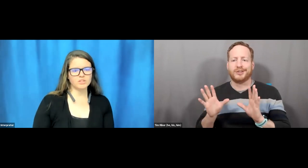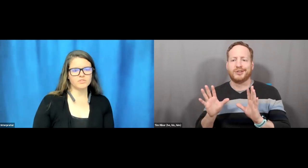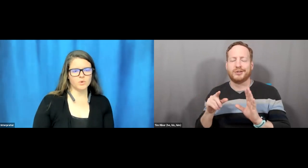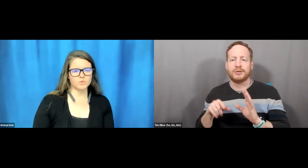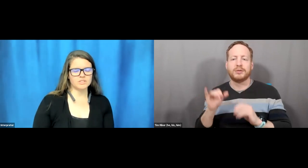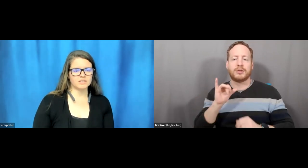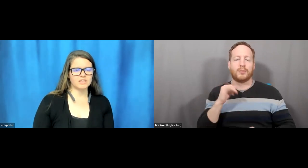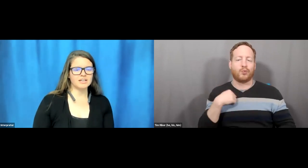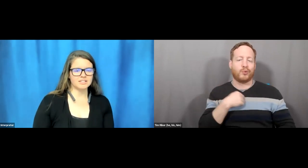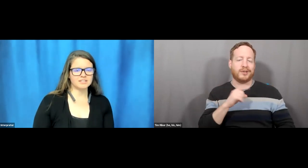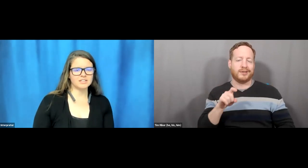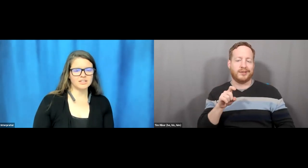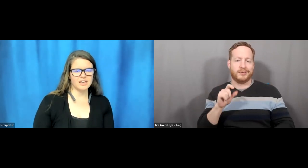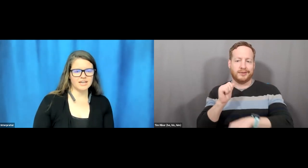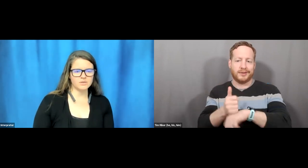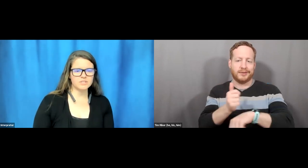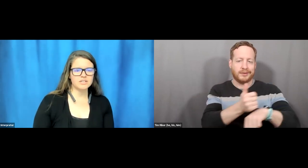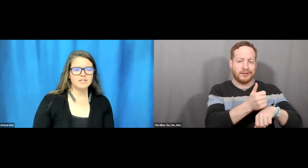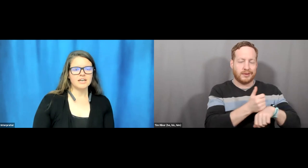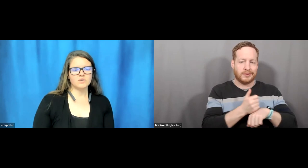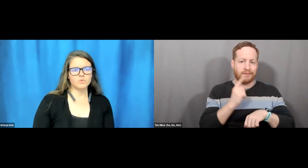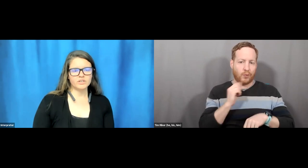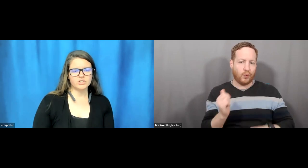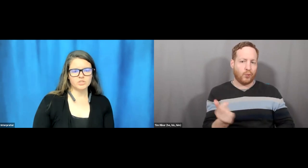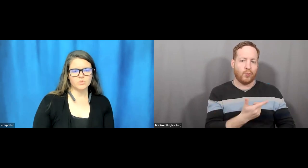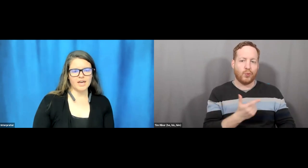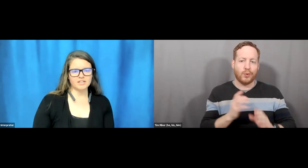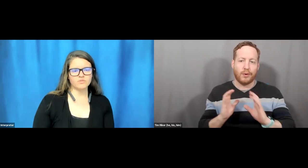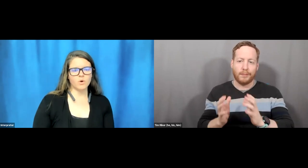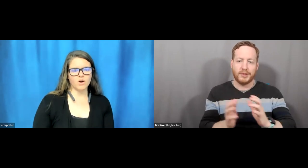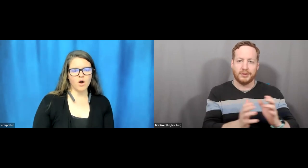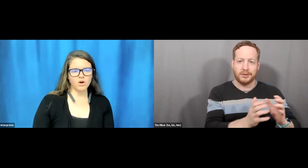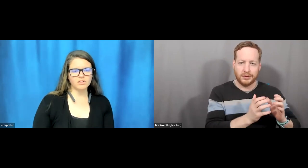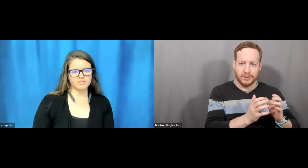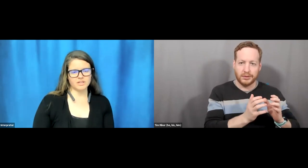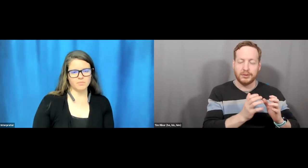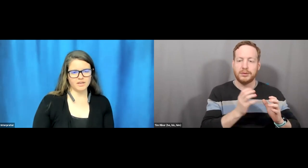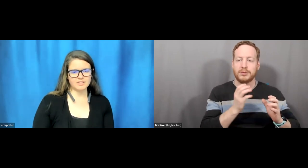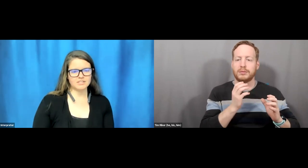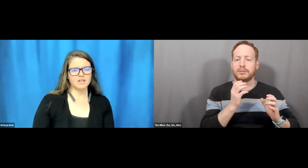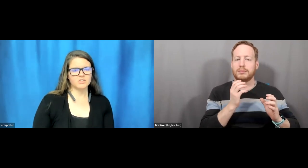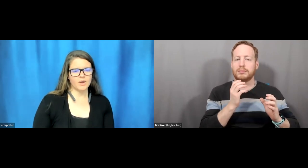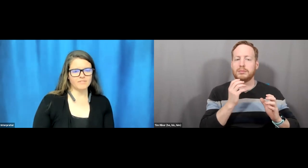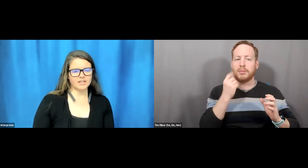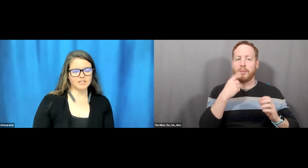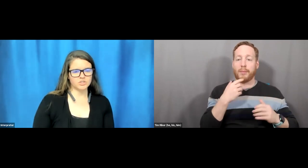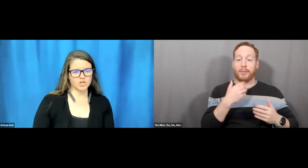of those things clearly laid out. And if we could do that for all of the committees to have a clear